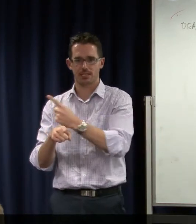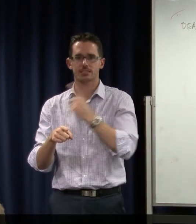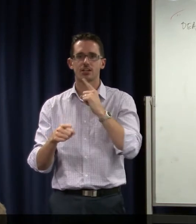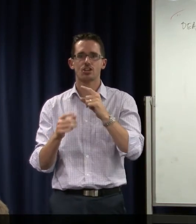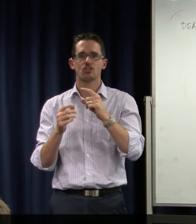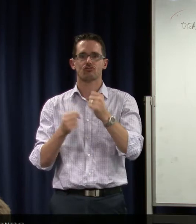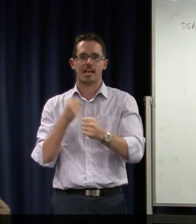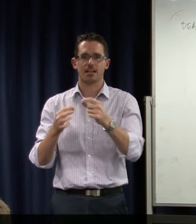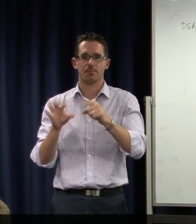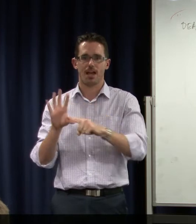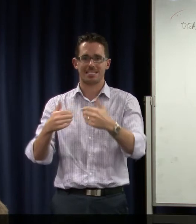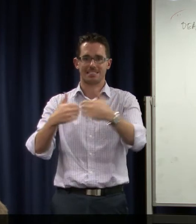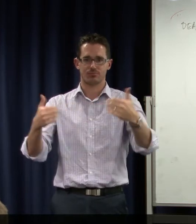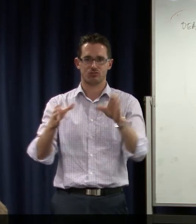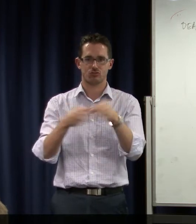In relation to Anne's comment,